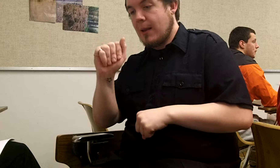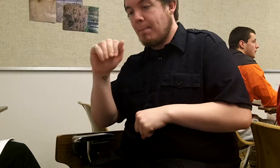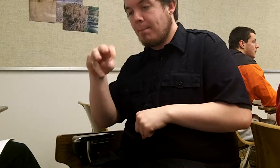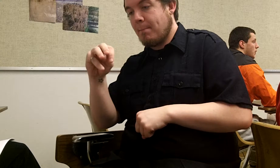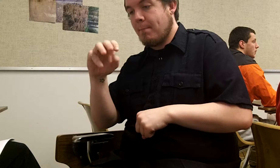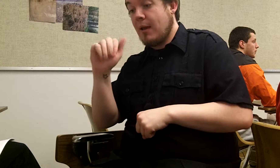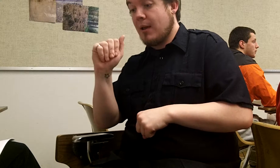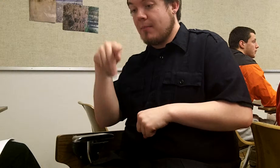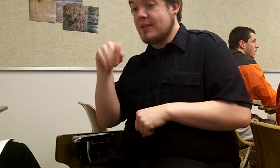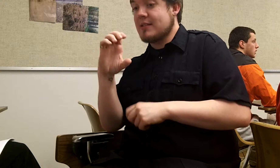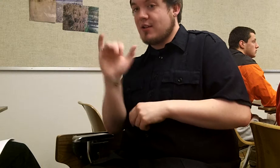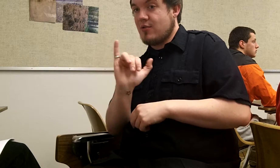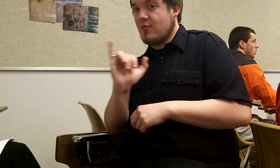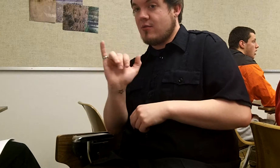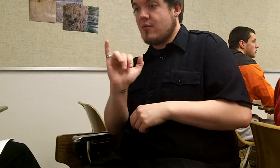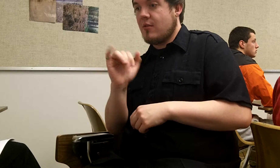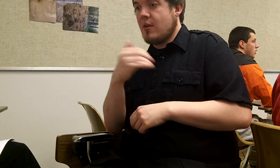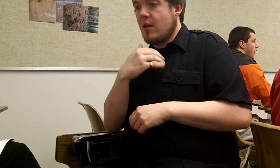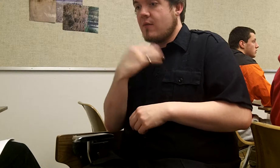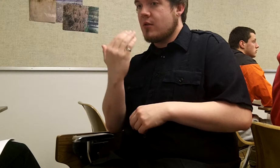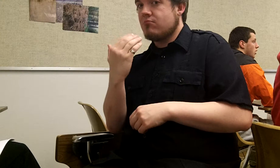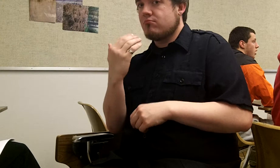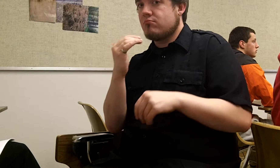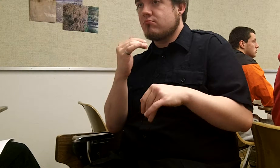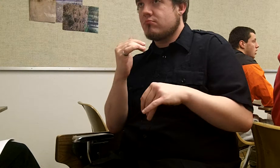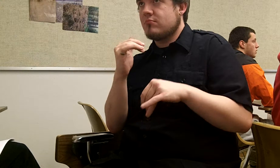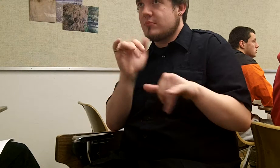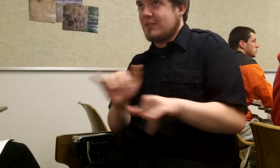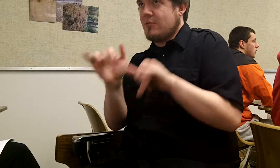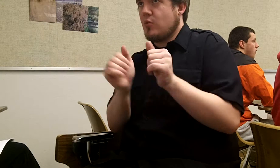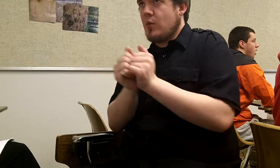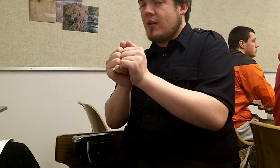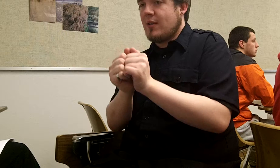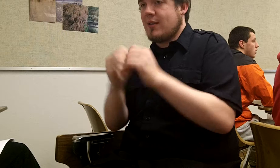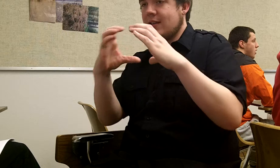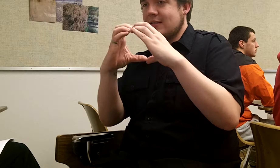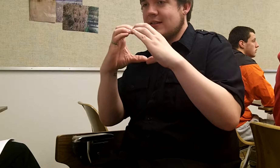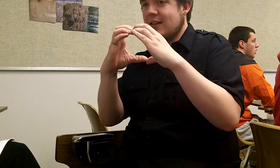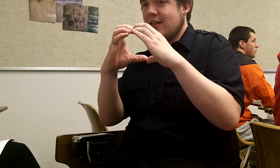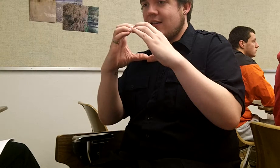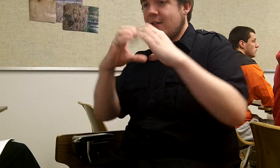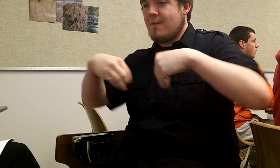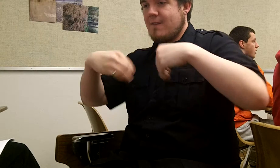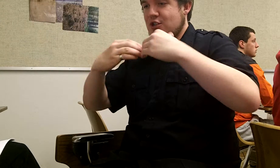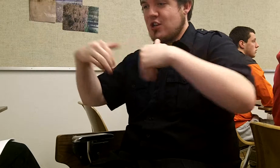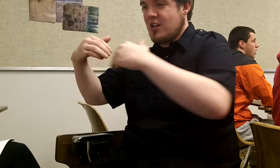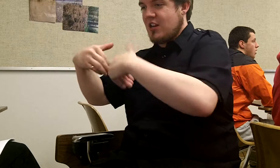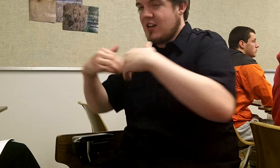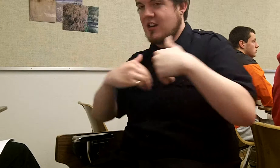proliferation and cell division. Although here, it's being actually used as part of this Wnt signaling pathway. So it's another multi-use